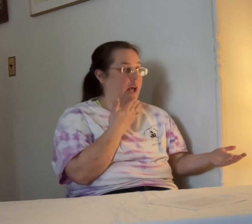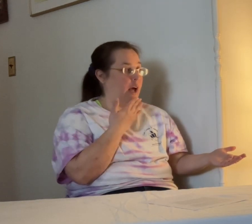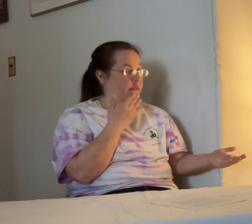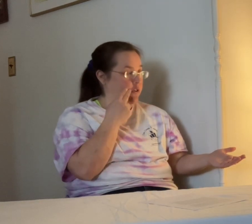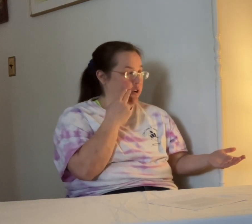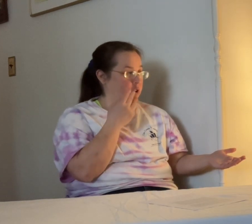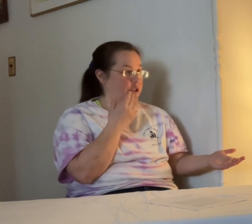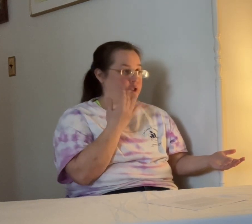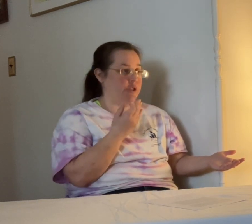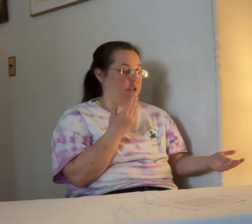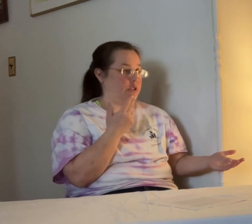whatever